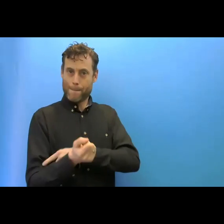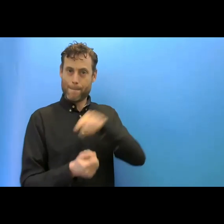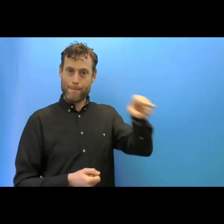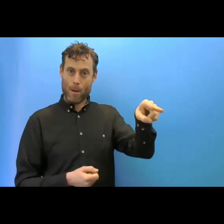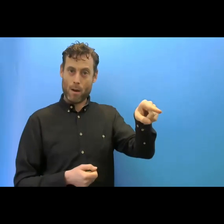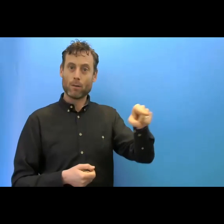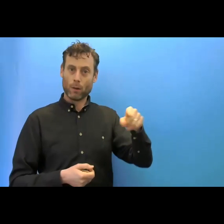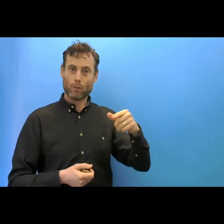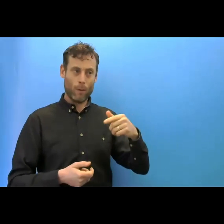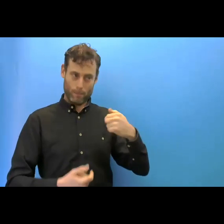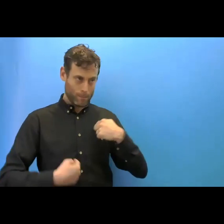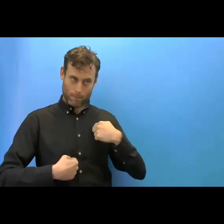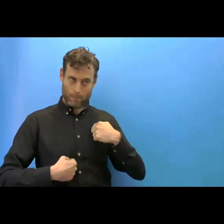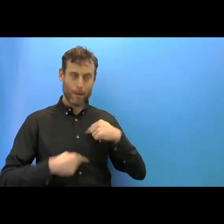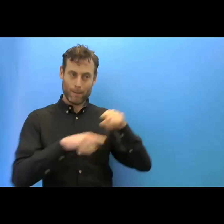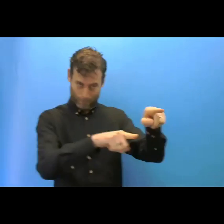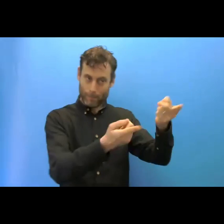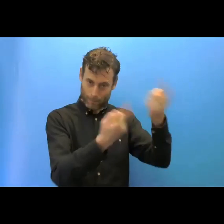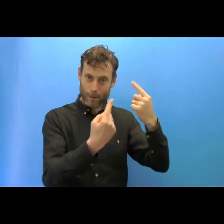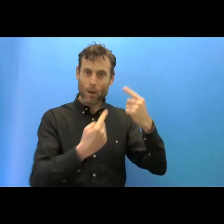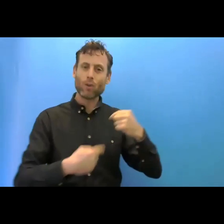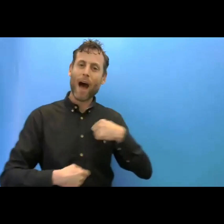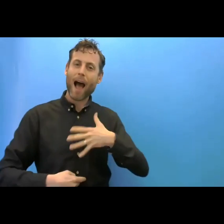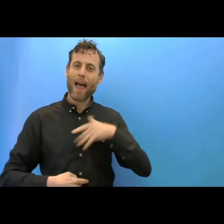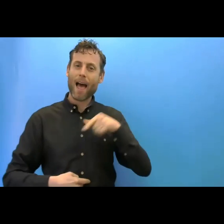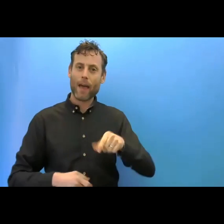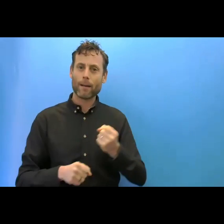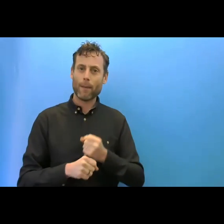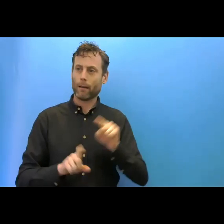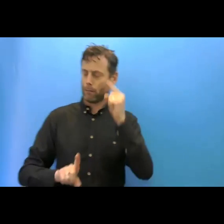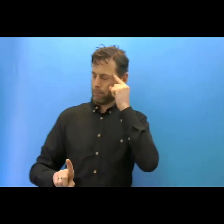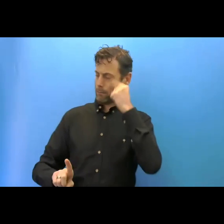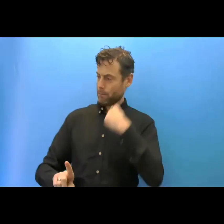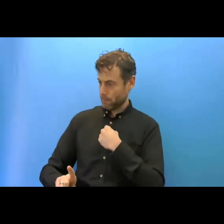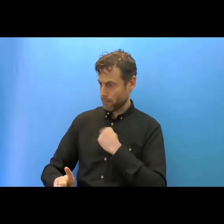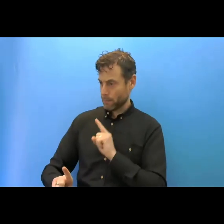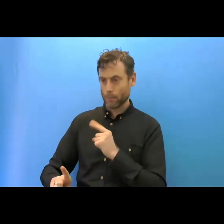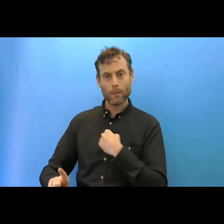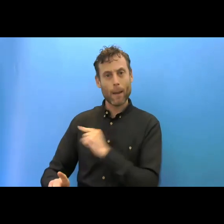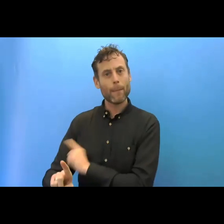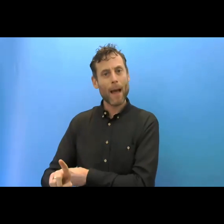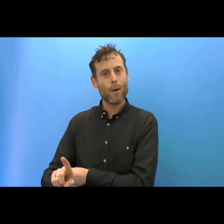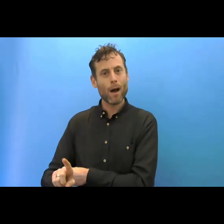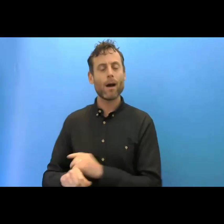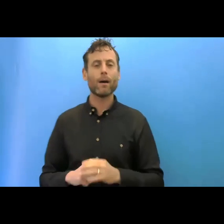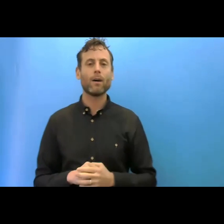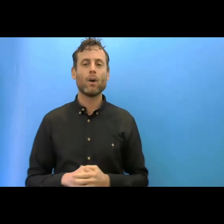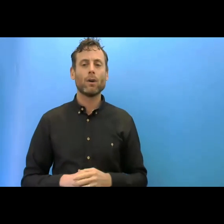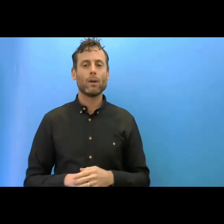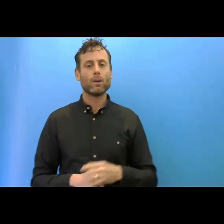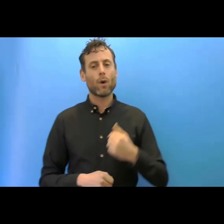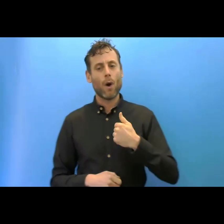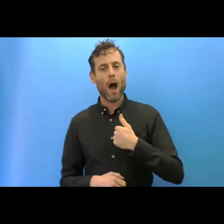other. And that's really present in most of my practice. I feel that I make work to find the language to say things that